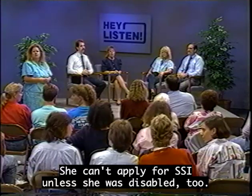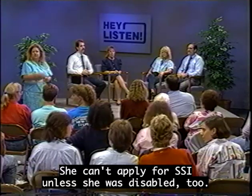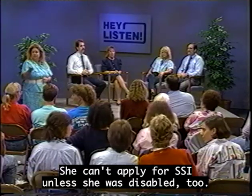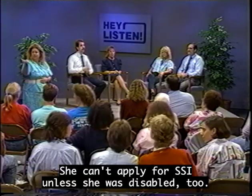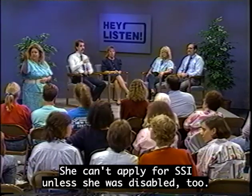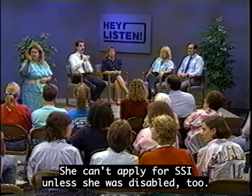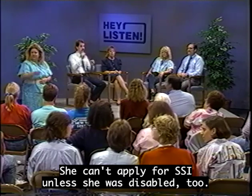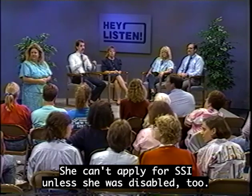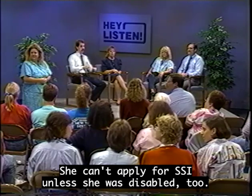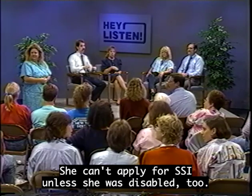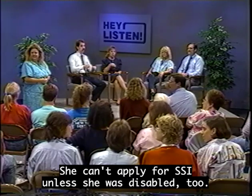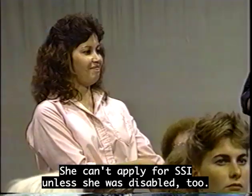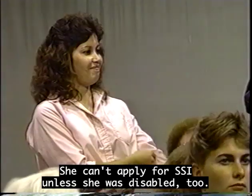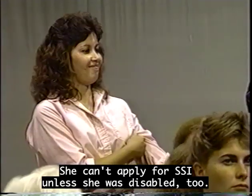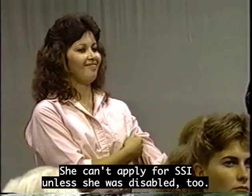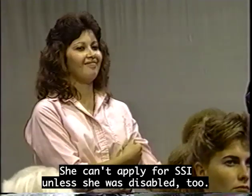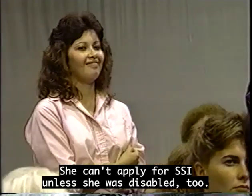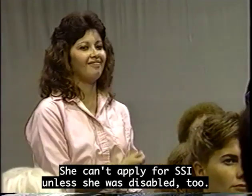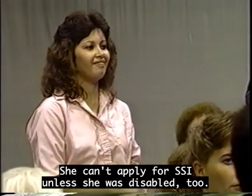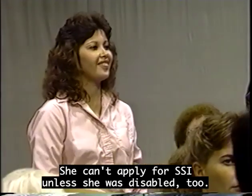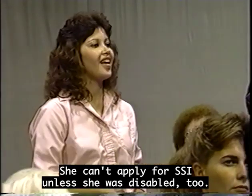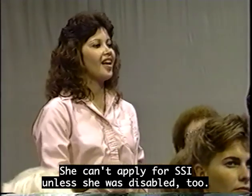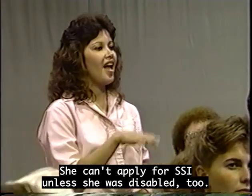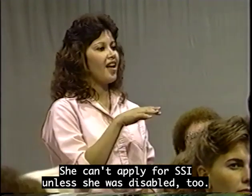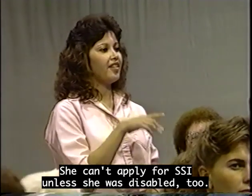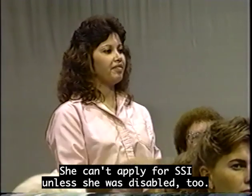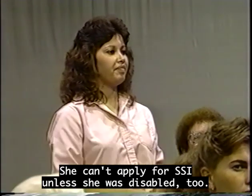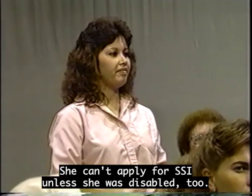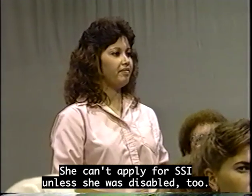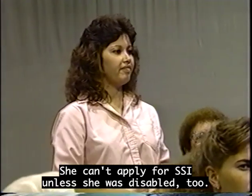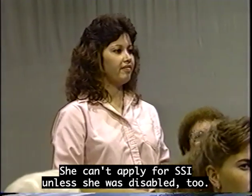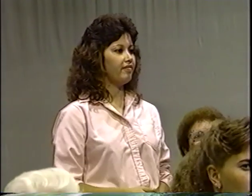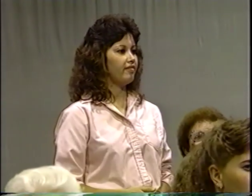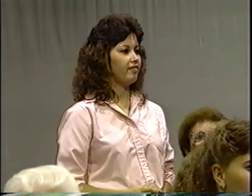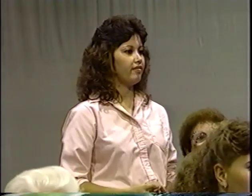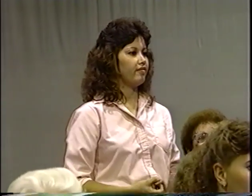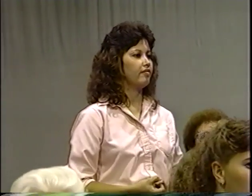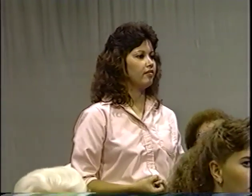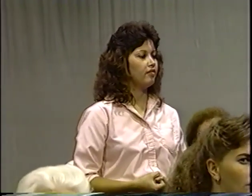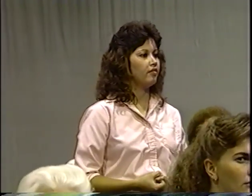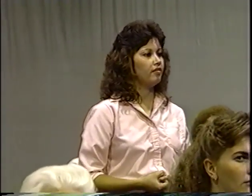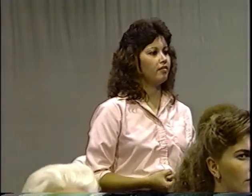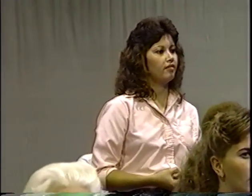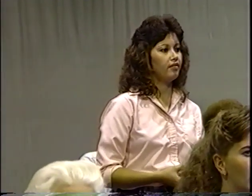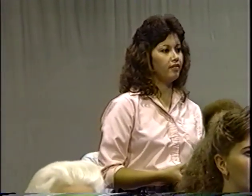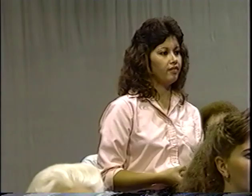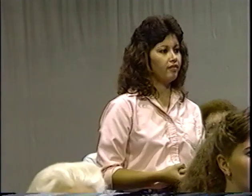She can't apply. She can't apply for SSI unless she was disabled too.